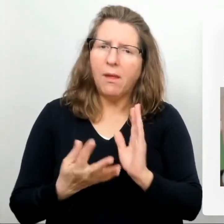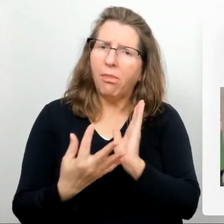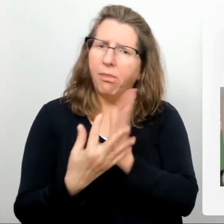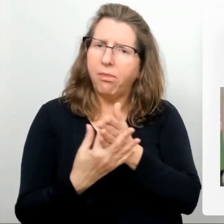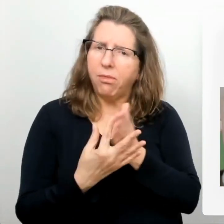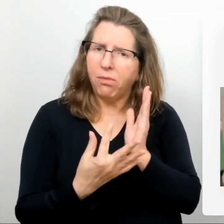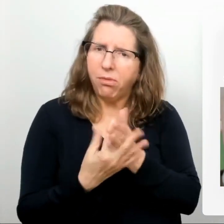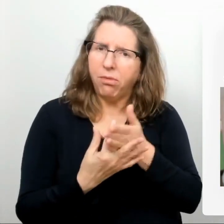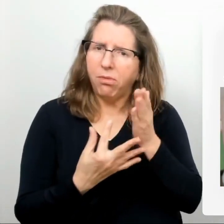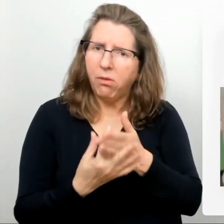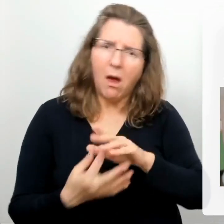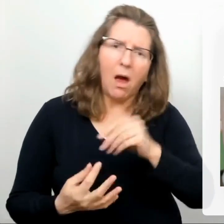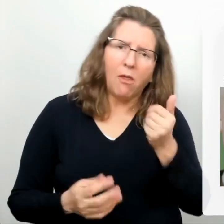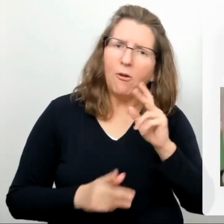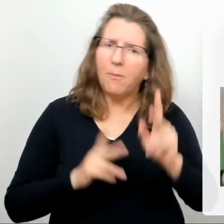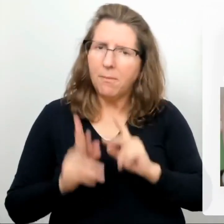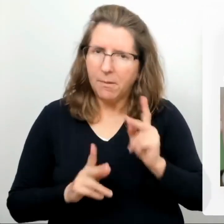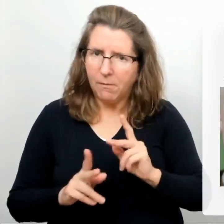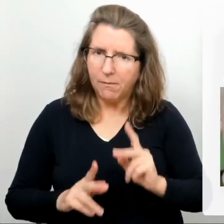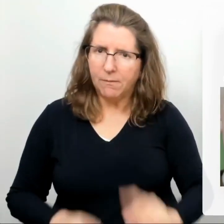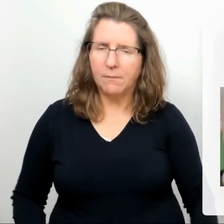and often interrupts others.